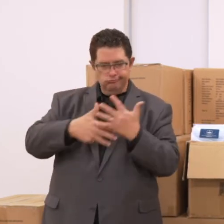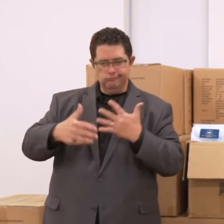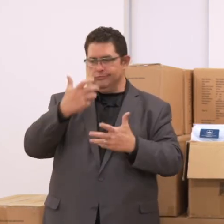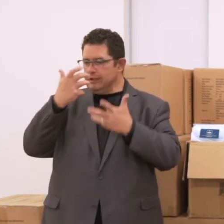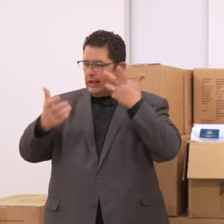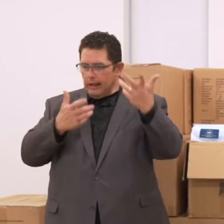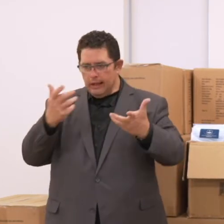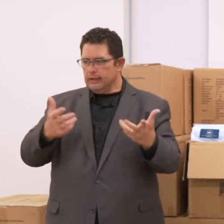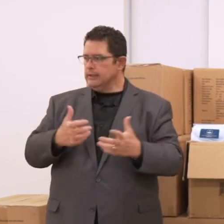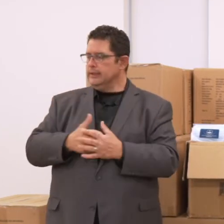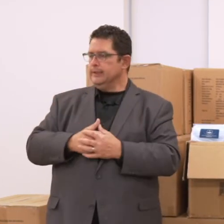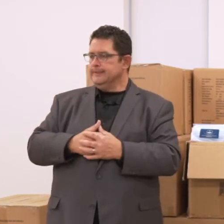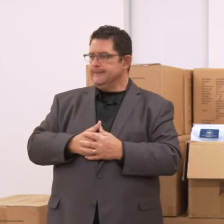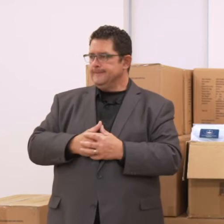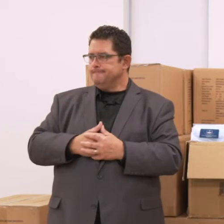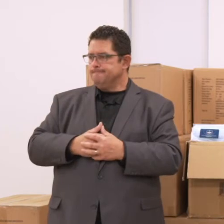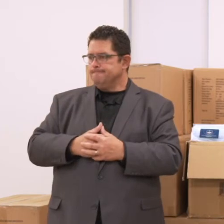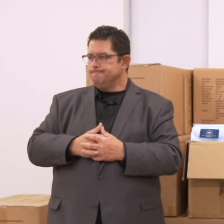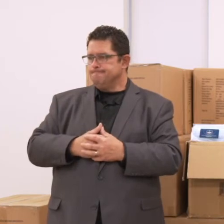yelling is a